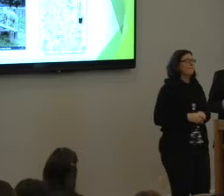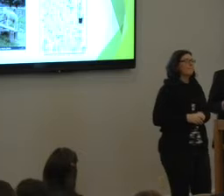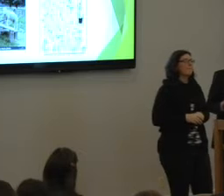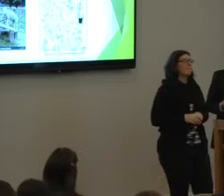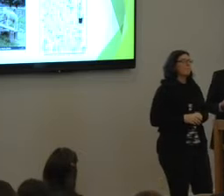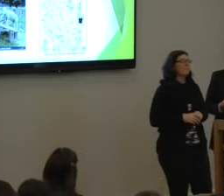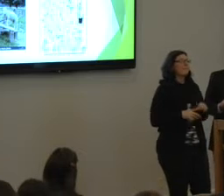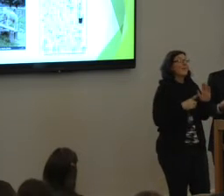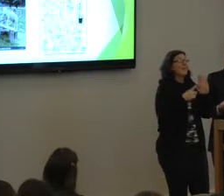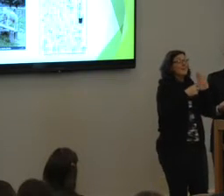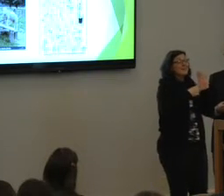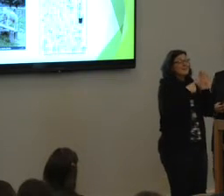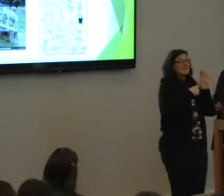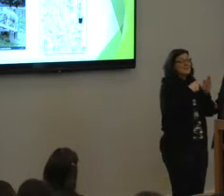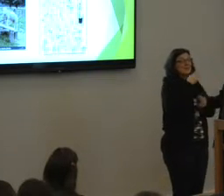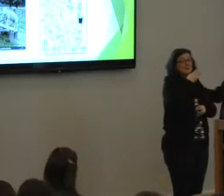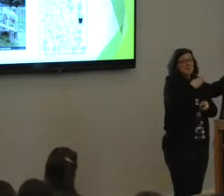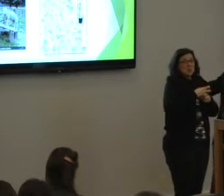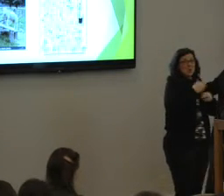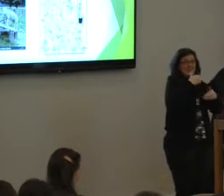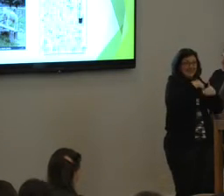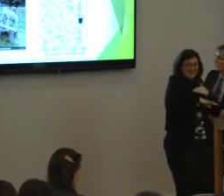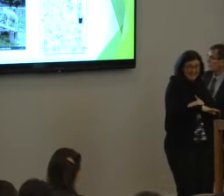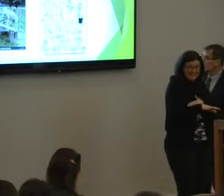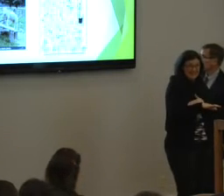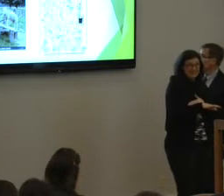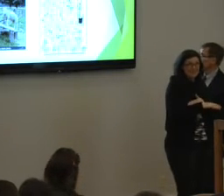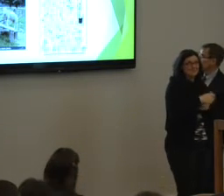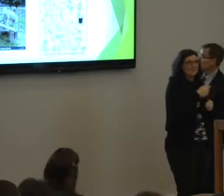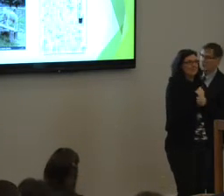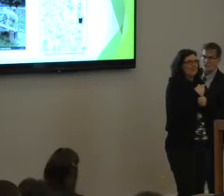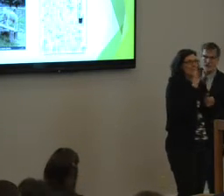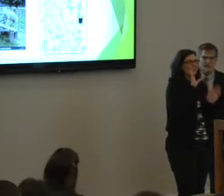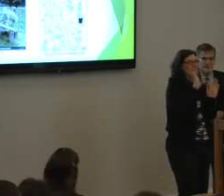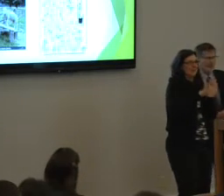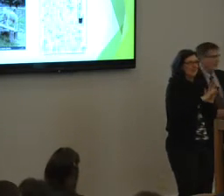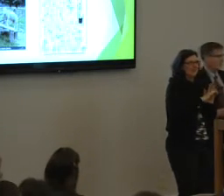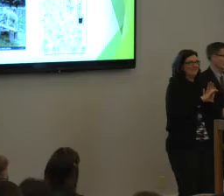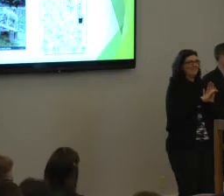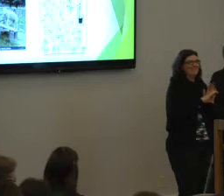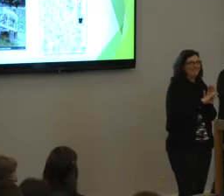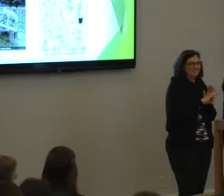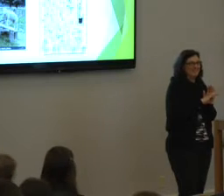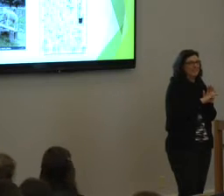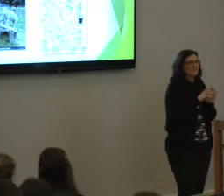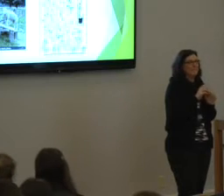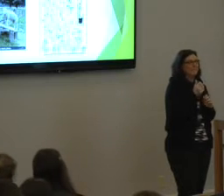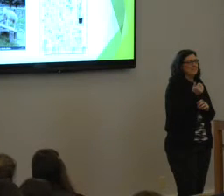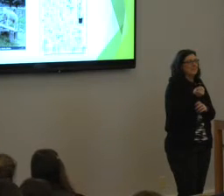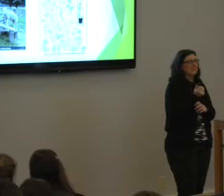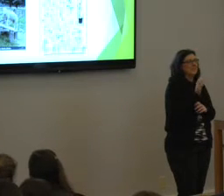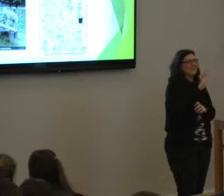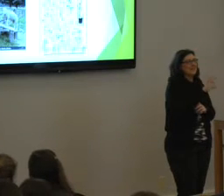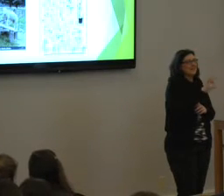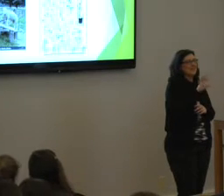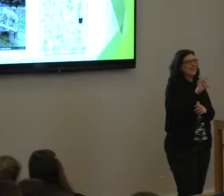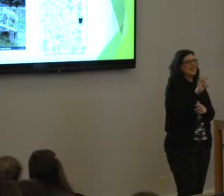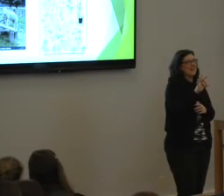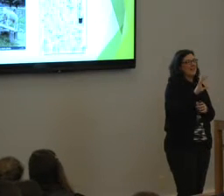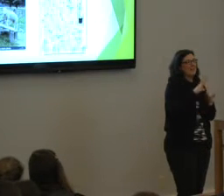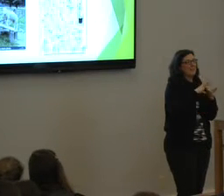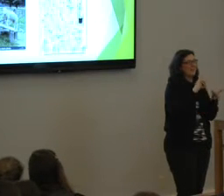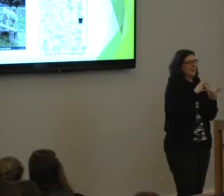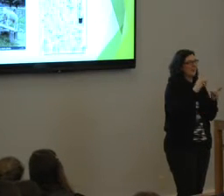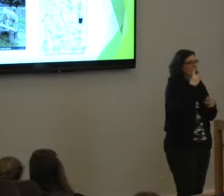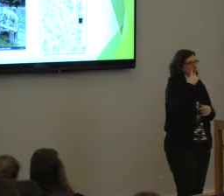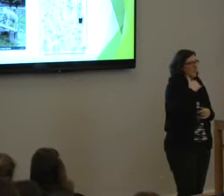So sometimes it's hard to get in. Love the picture. That comes out of the 99 parable for me.